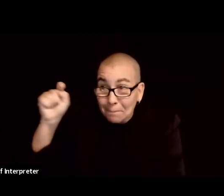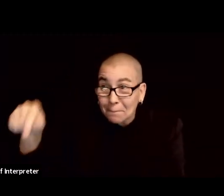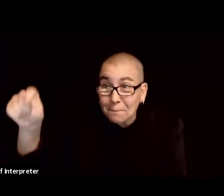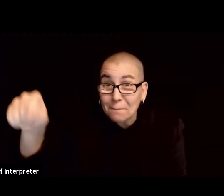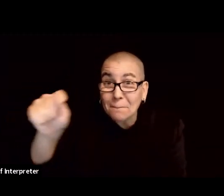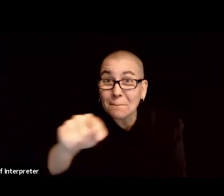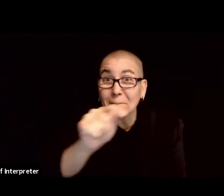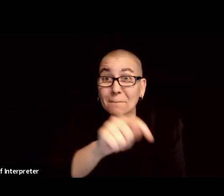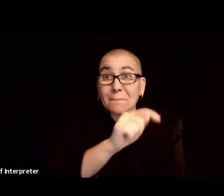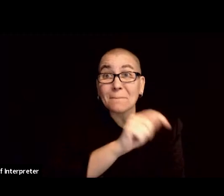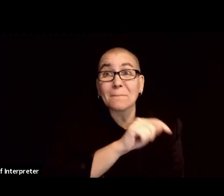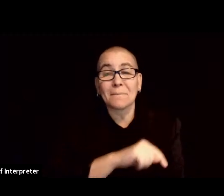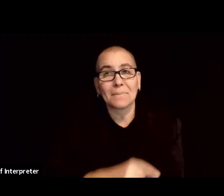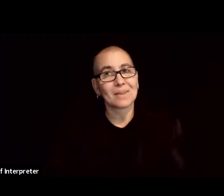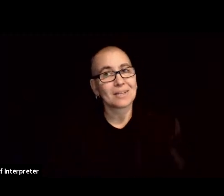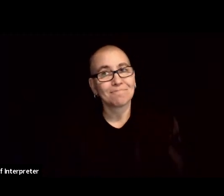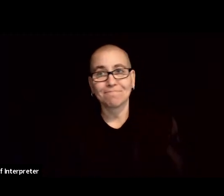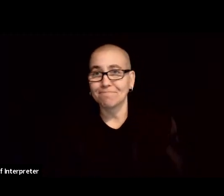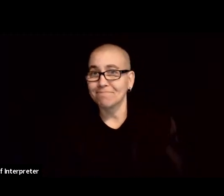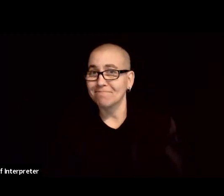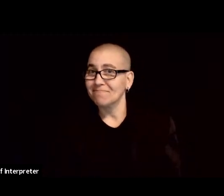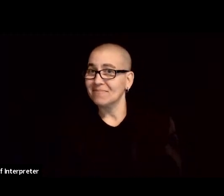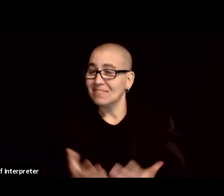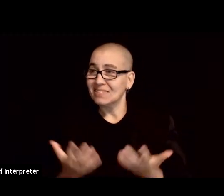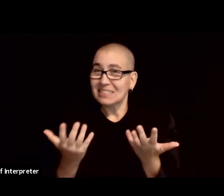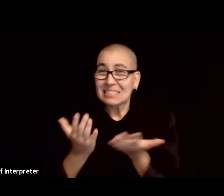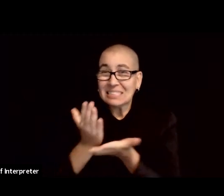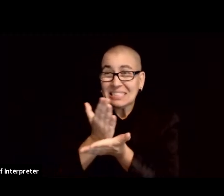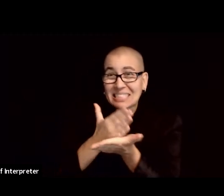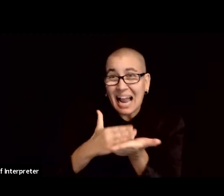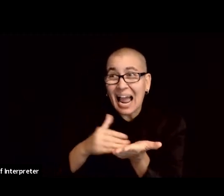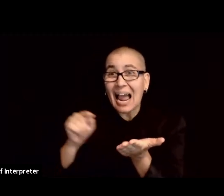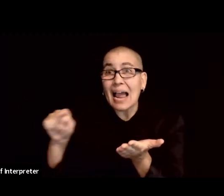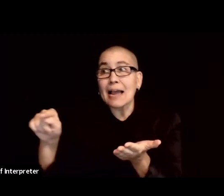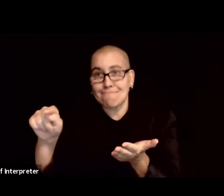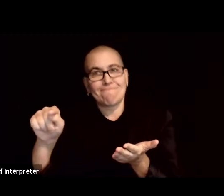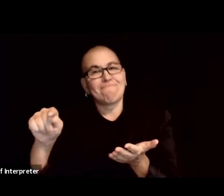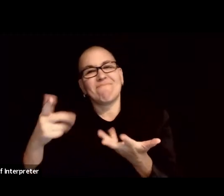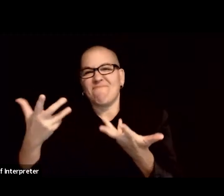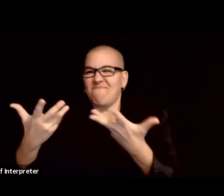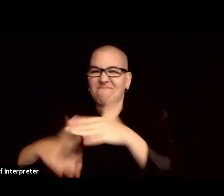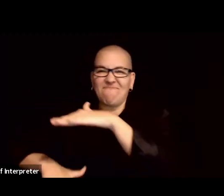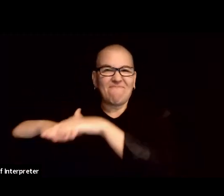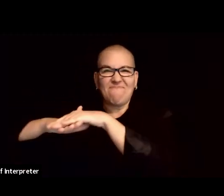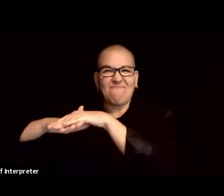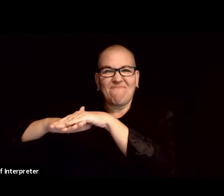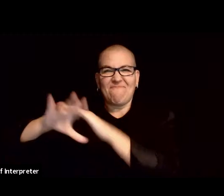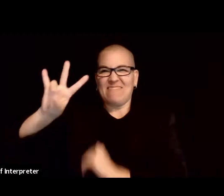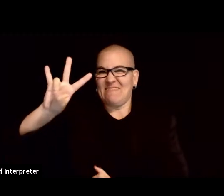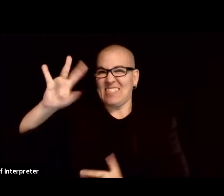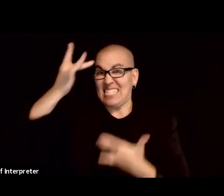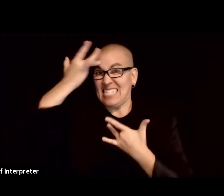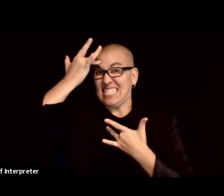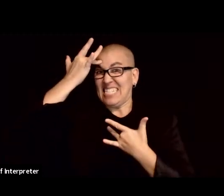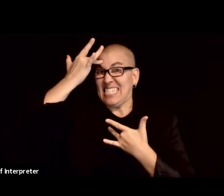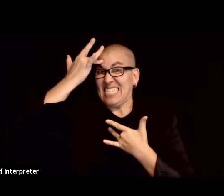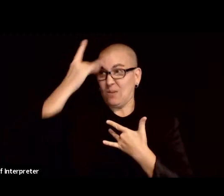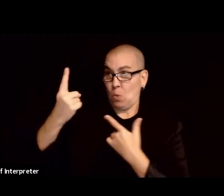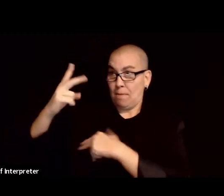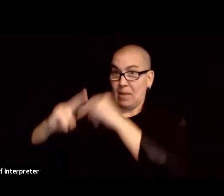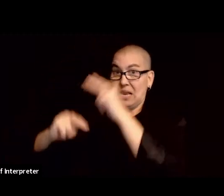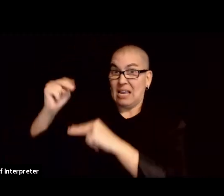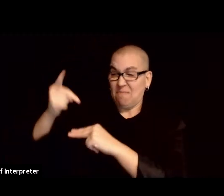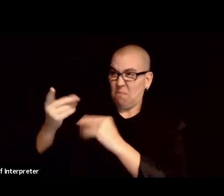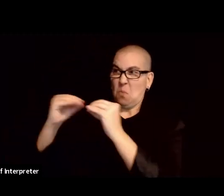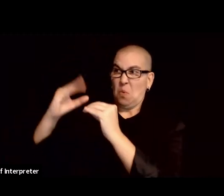7 cases attributed to one establishment, with 2,220 primary cases. And noting again,